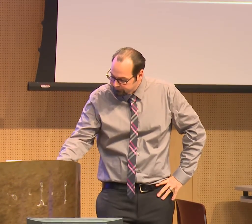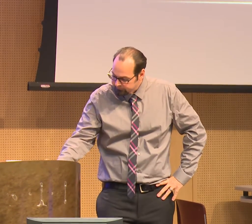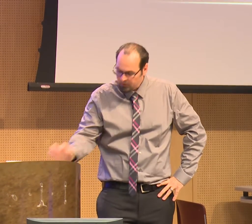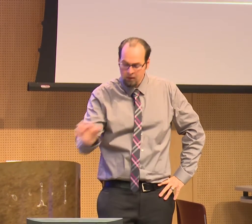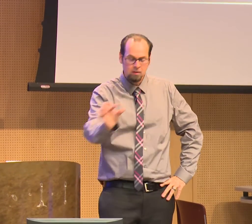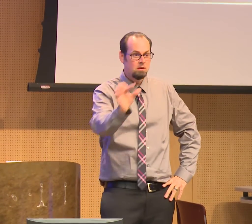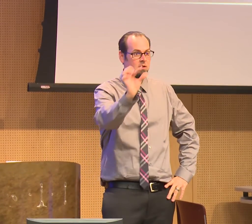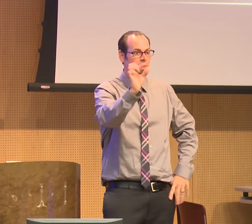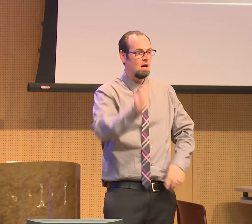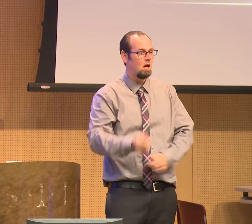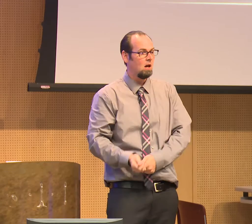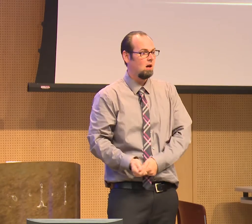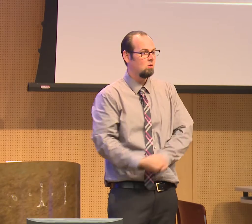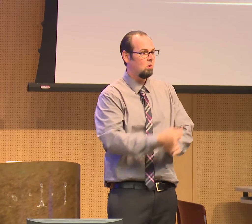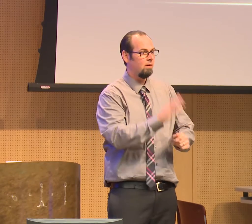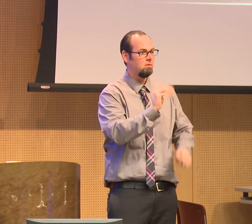He picked up a small golf ball,